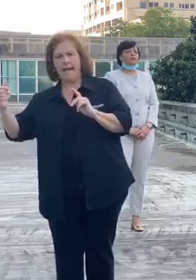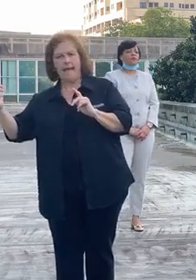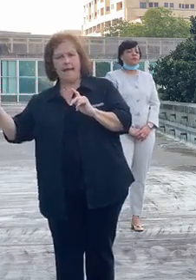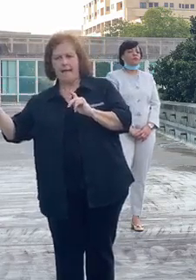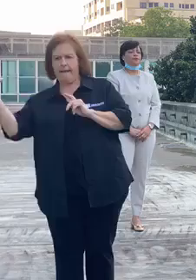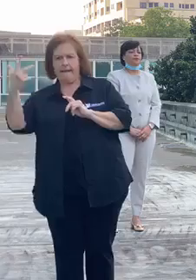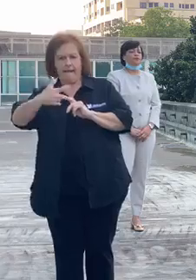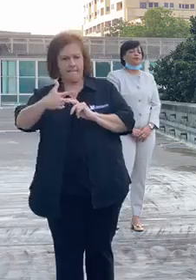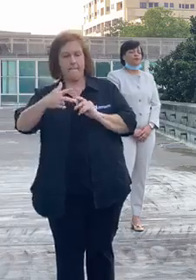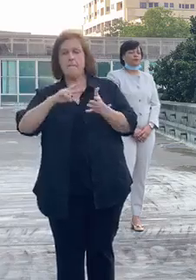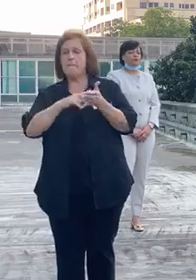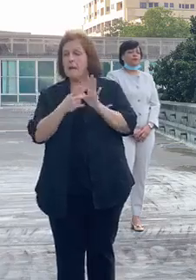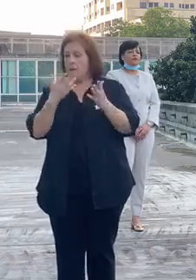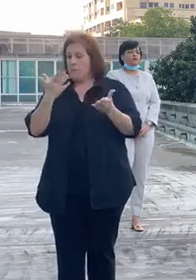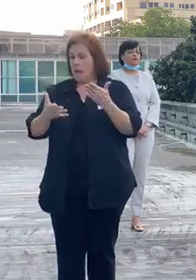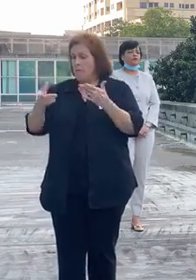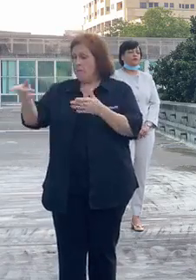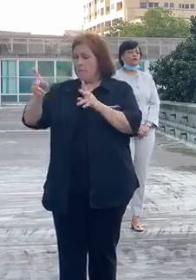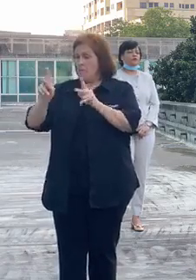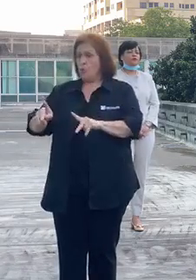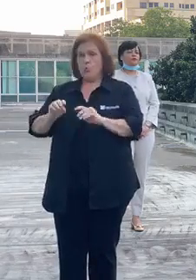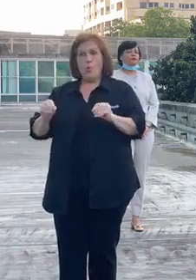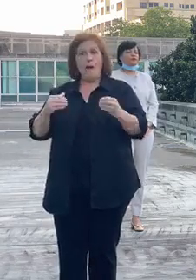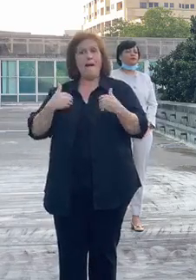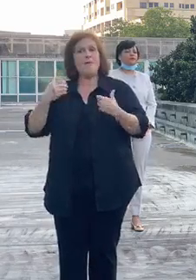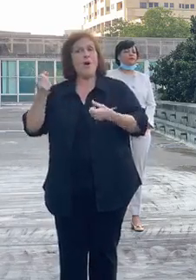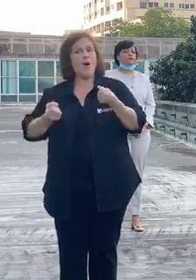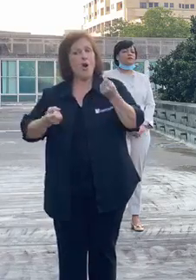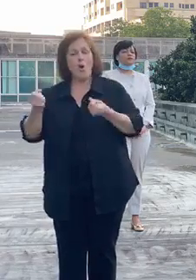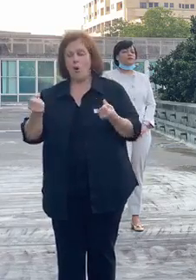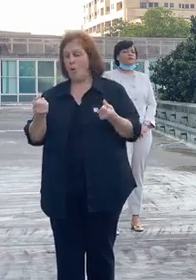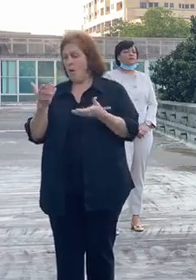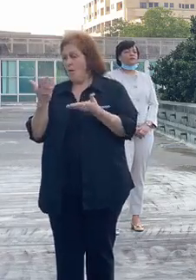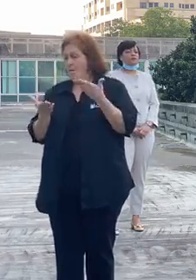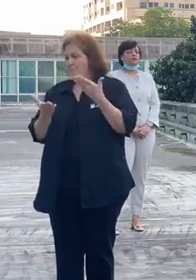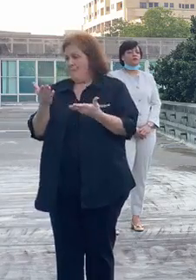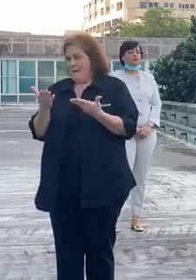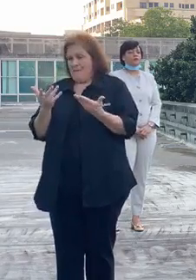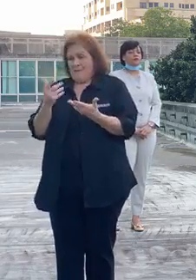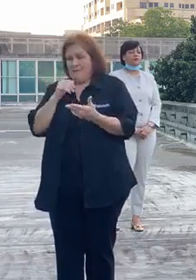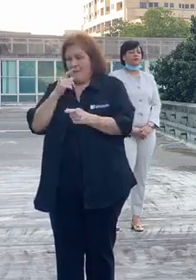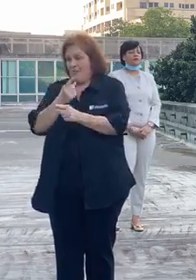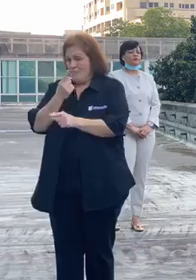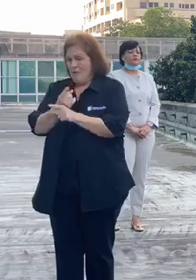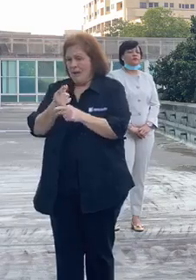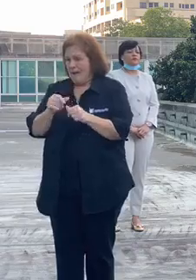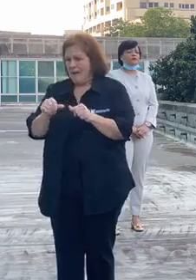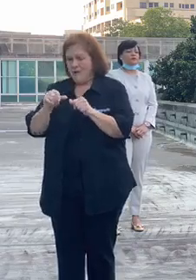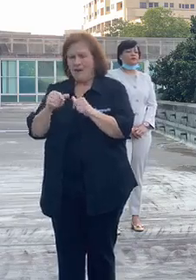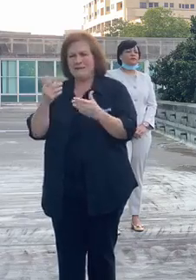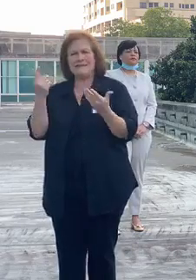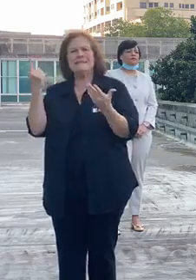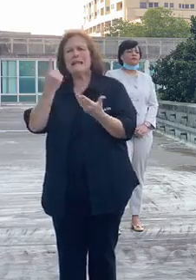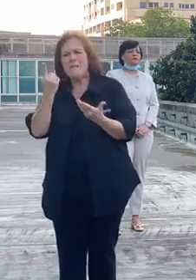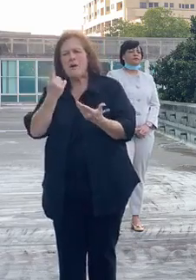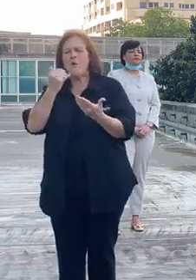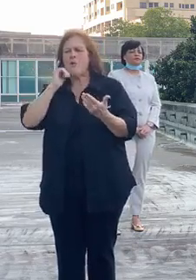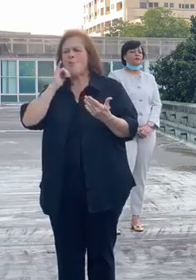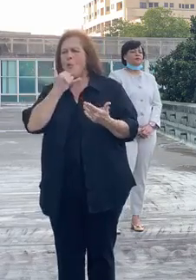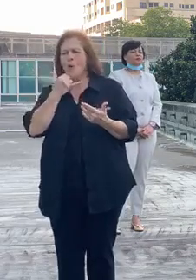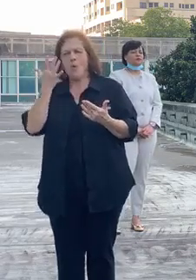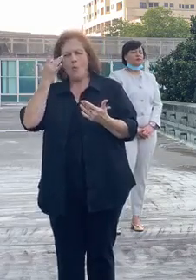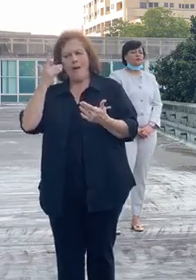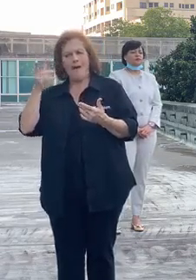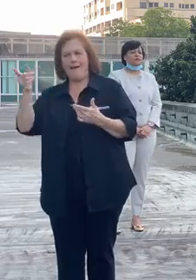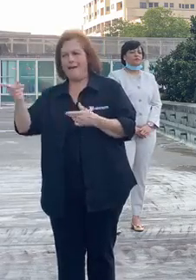they either don't have transportation, or it wasn't convenient, or there's something missing there, and they're not able to access